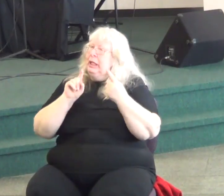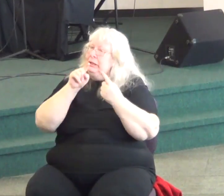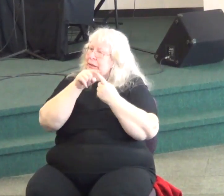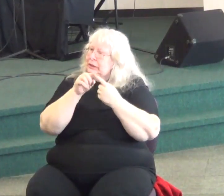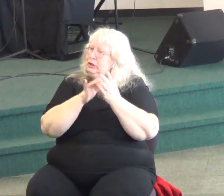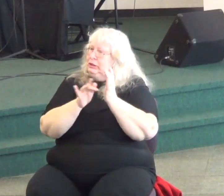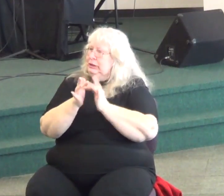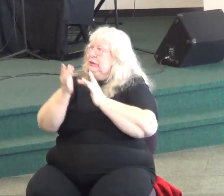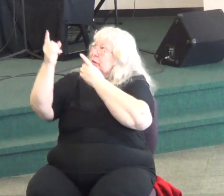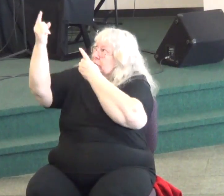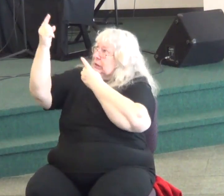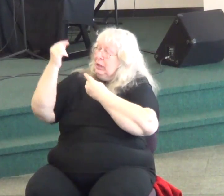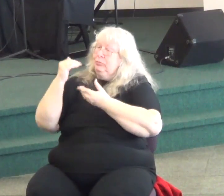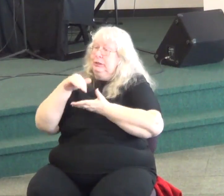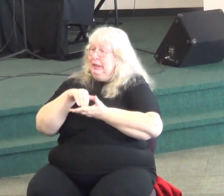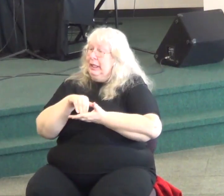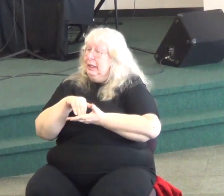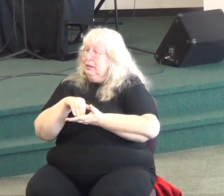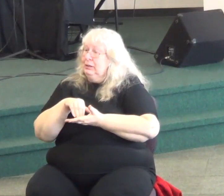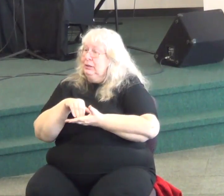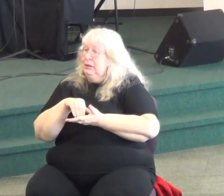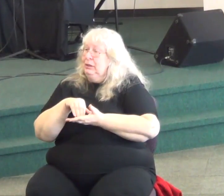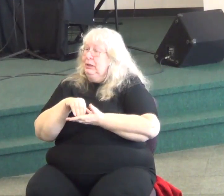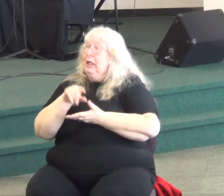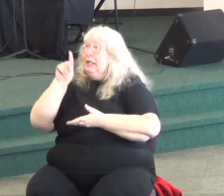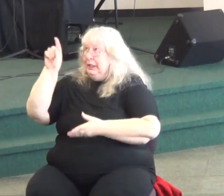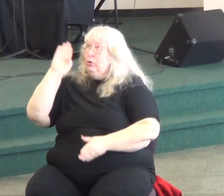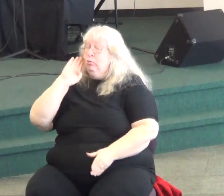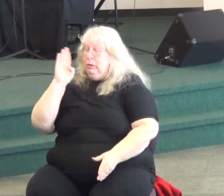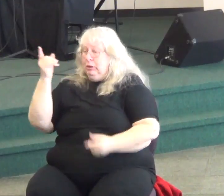He's coming, church, and we're going to be with him.